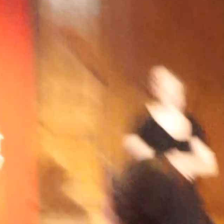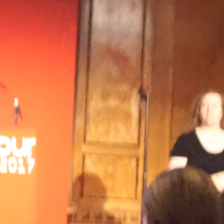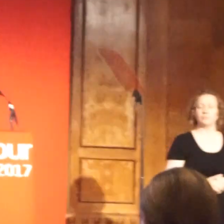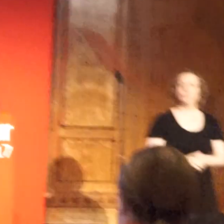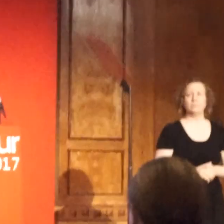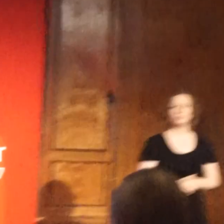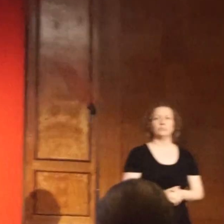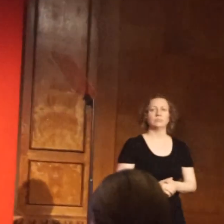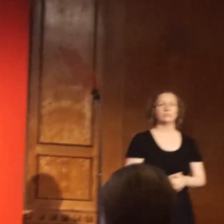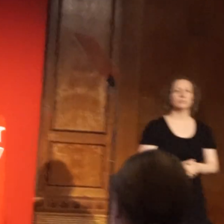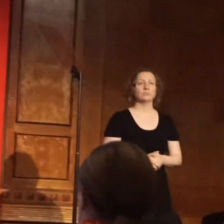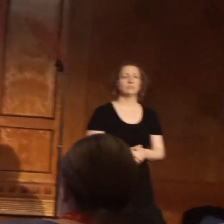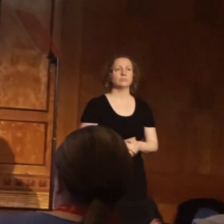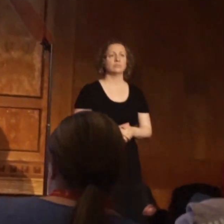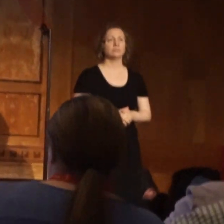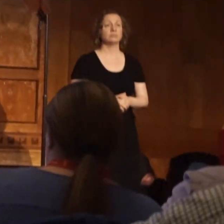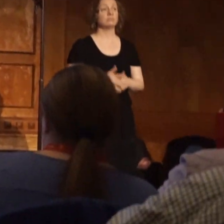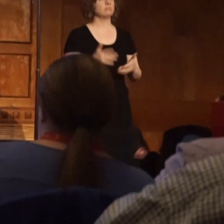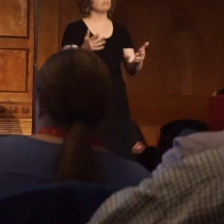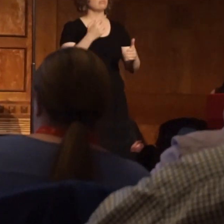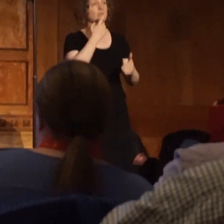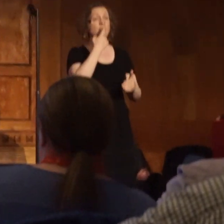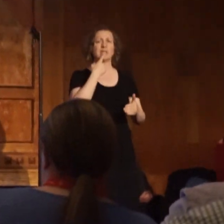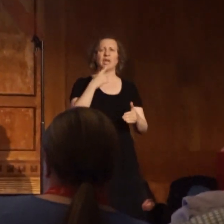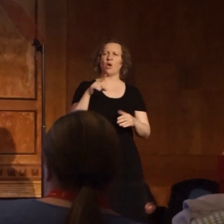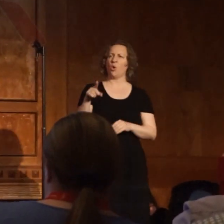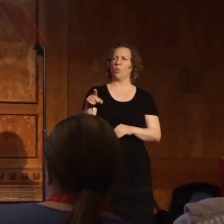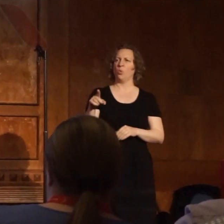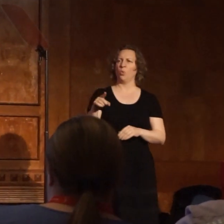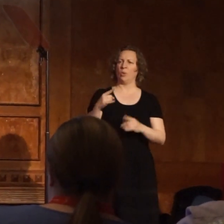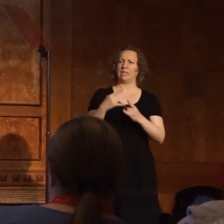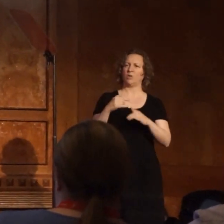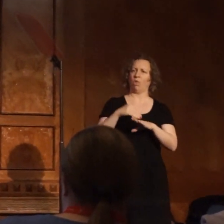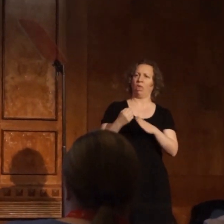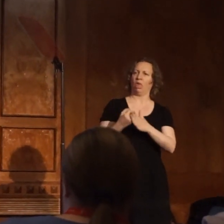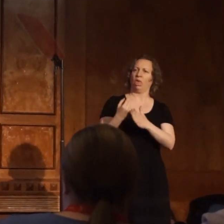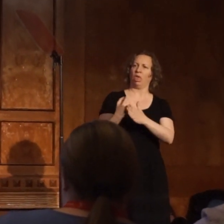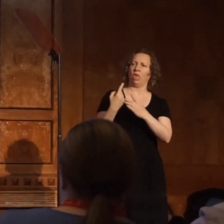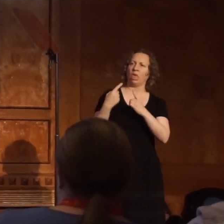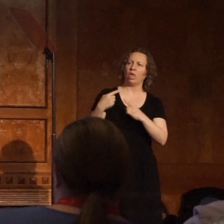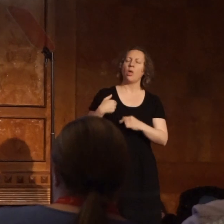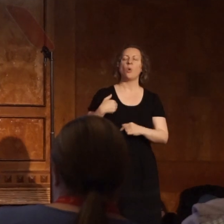not enough to say this is wrong, then only tinker with procedures.